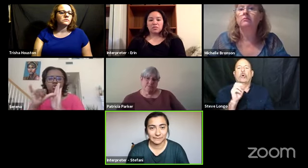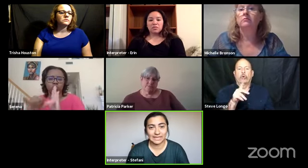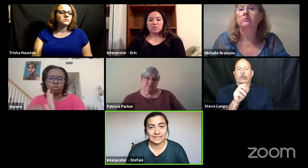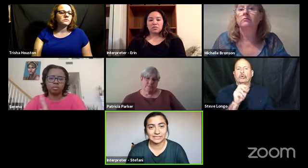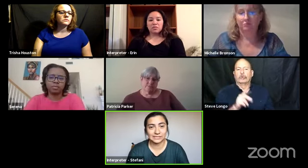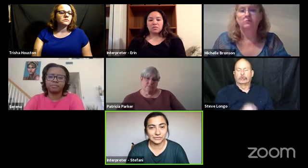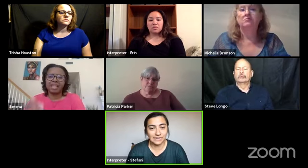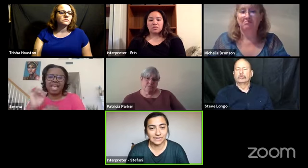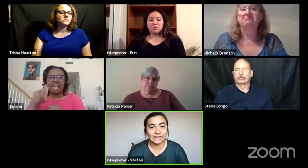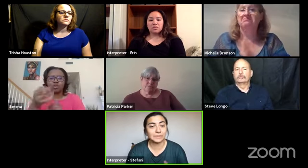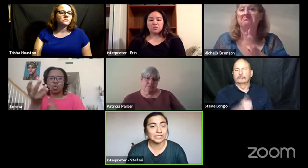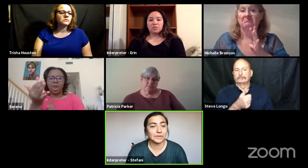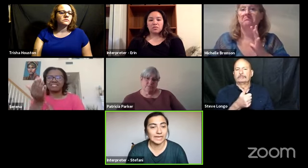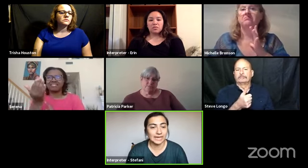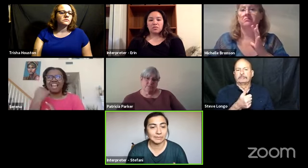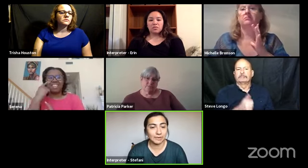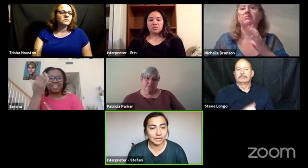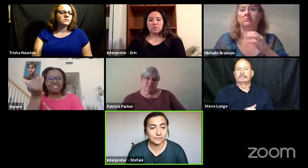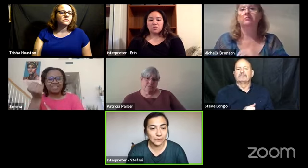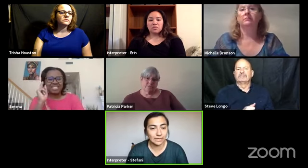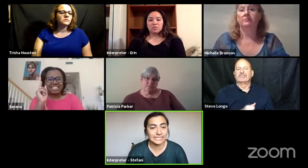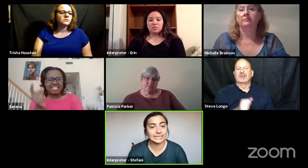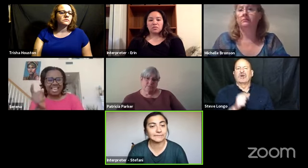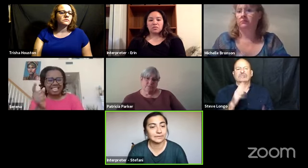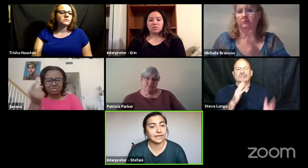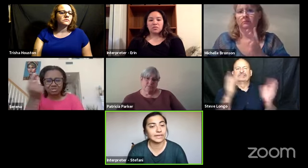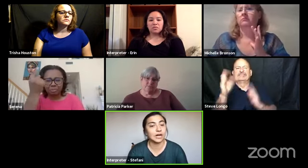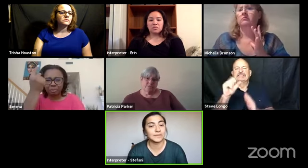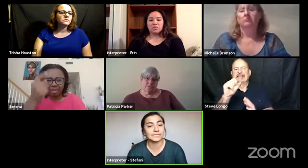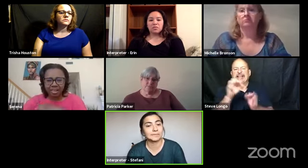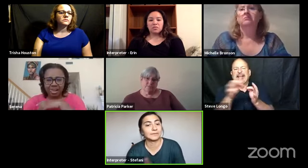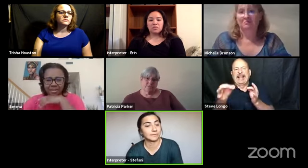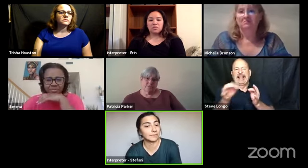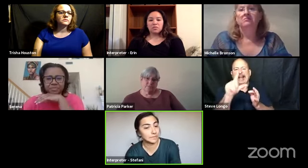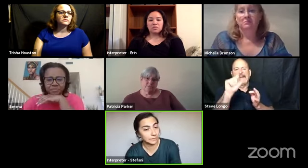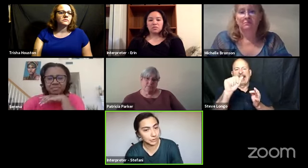And this is Serena. Let's go ahead and pause for a while and see if any comments come over from YouTube.